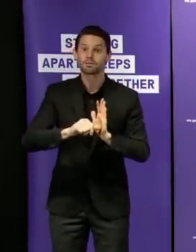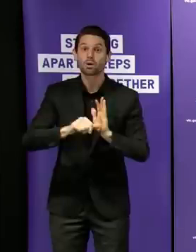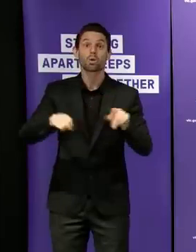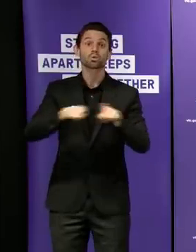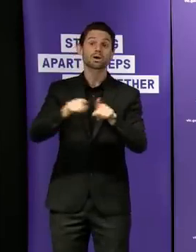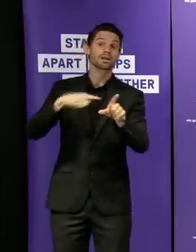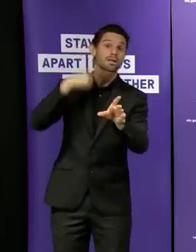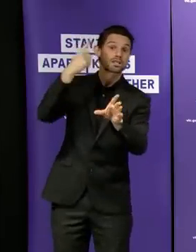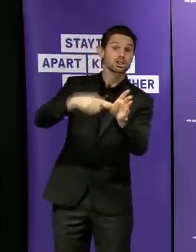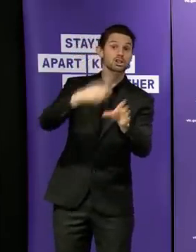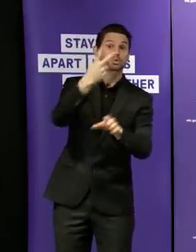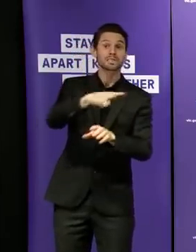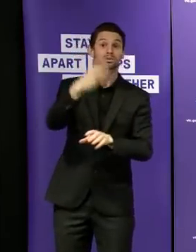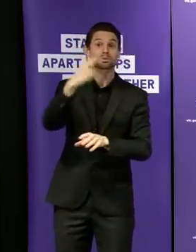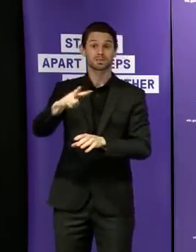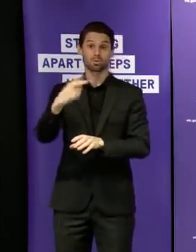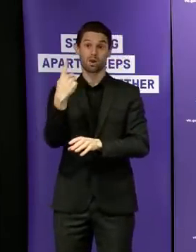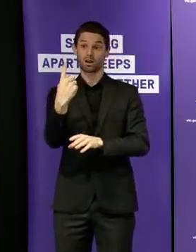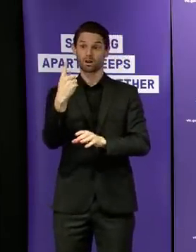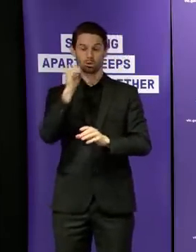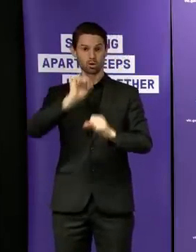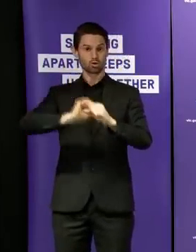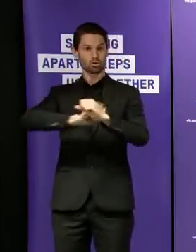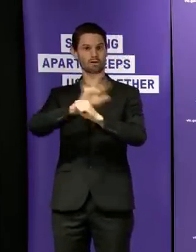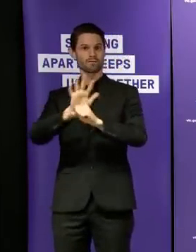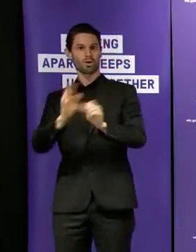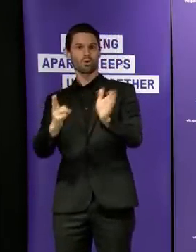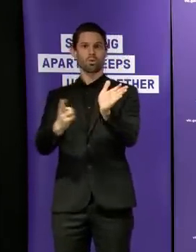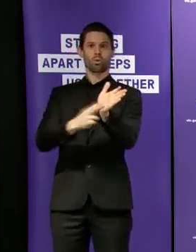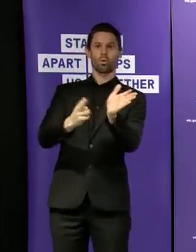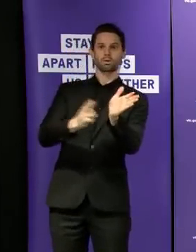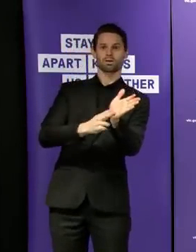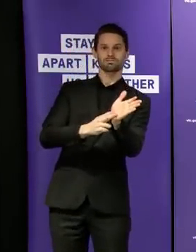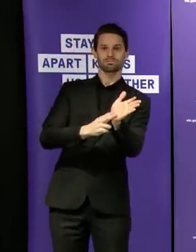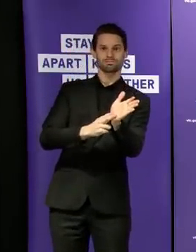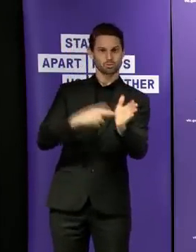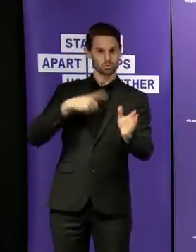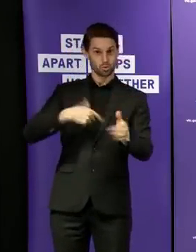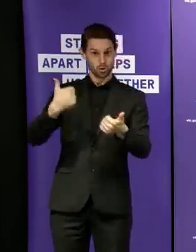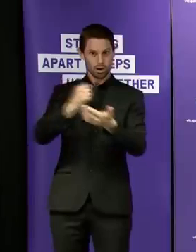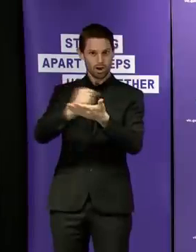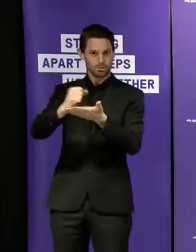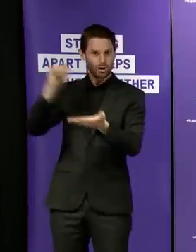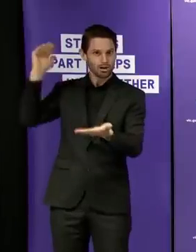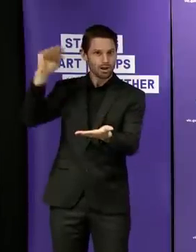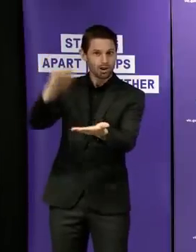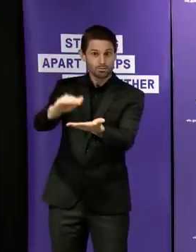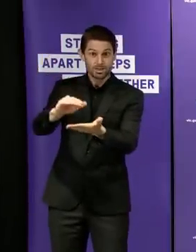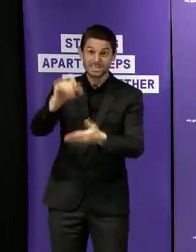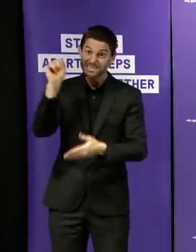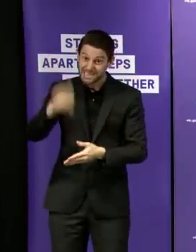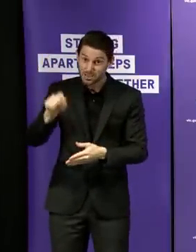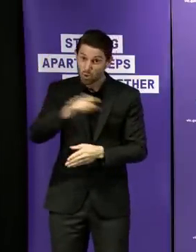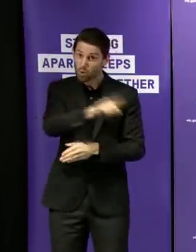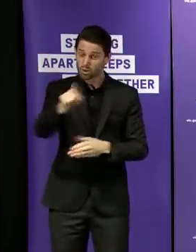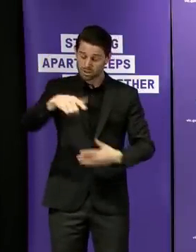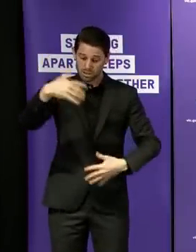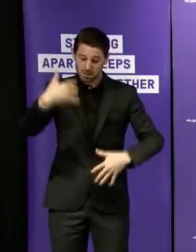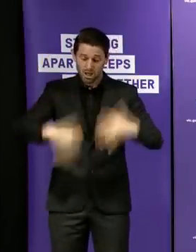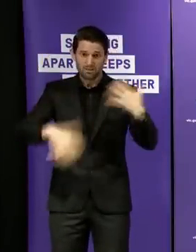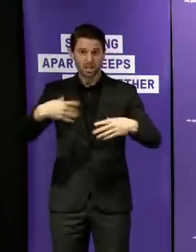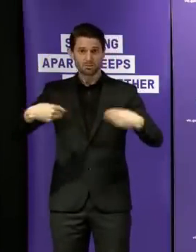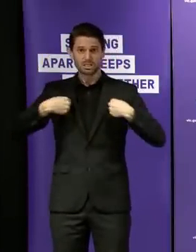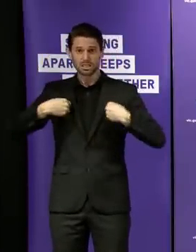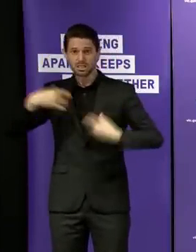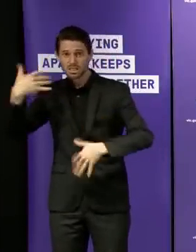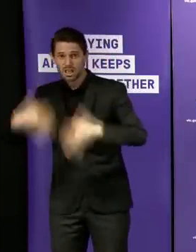2021. Yes, these lockdowns have come with significant hurt and pain and damage, but this strategy is working and will continue to